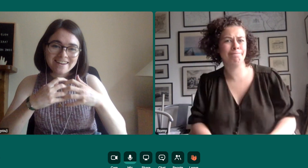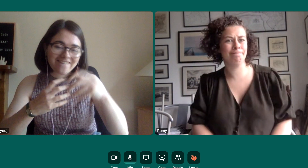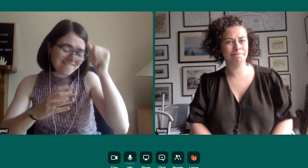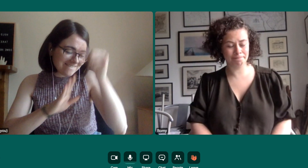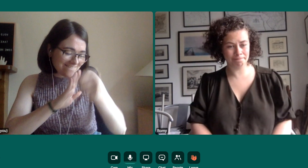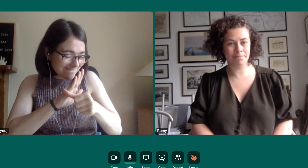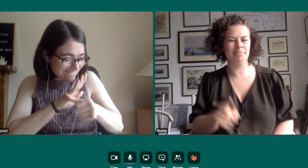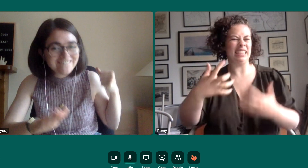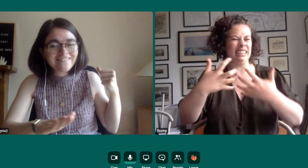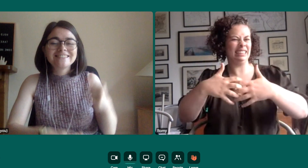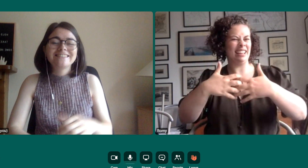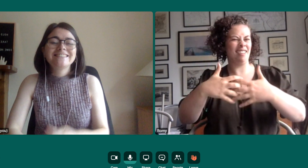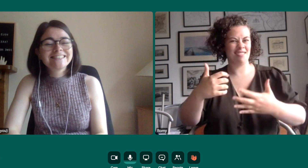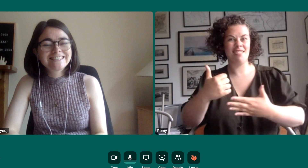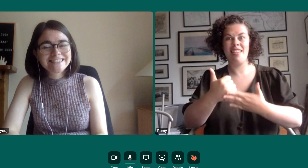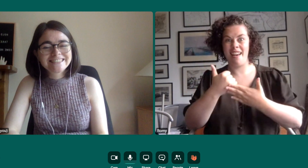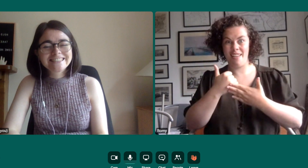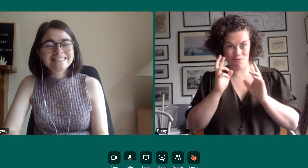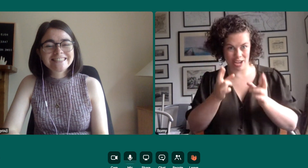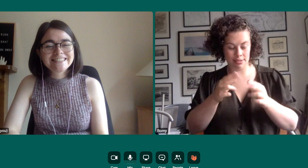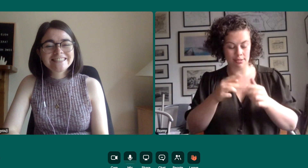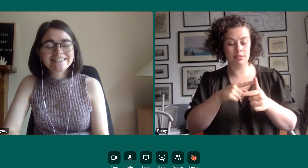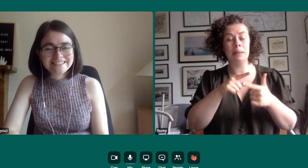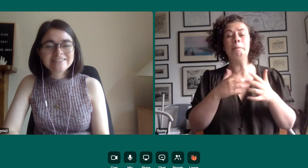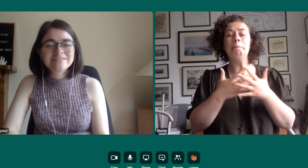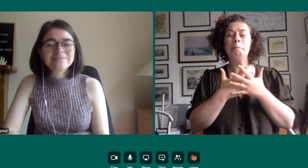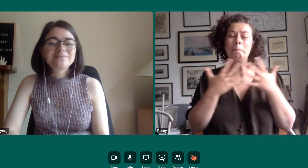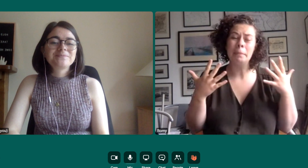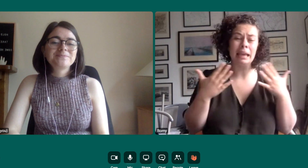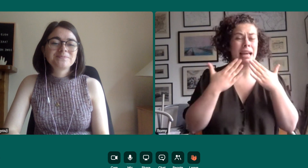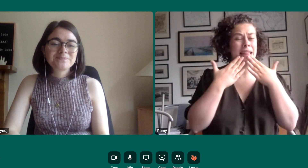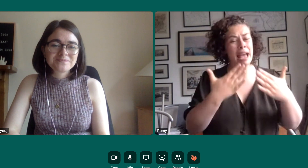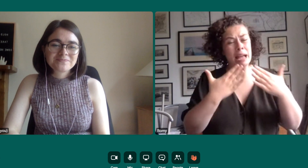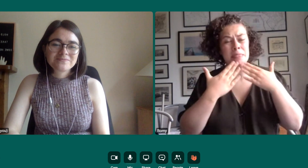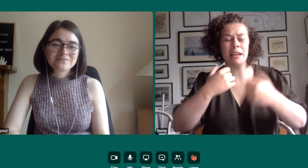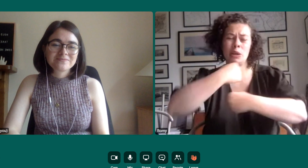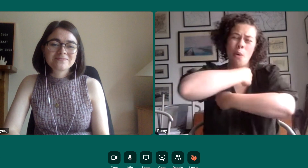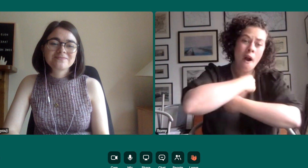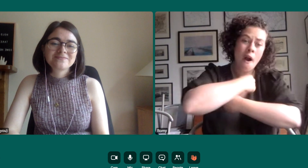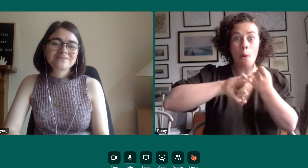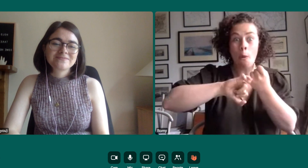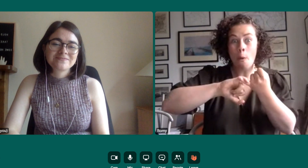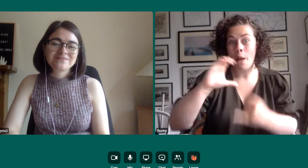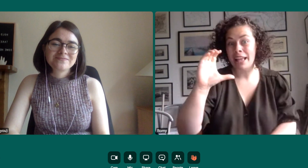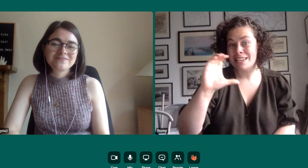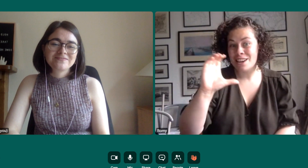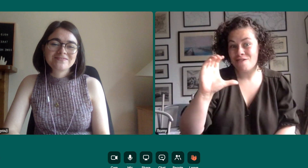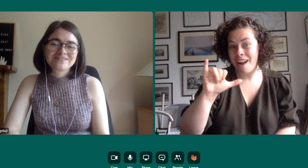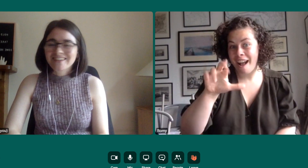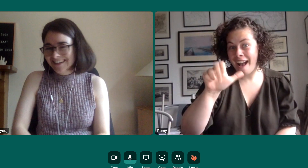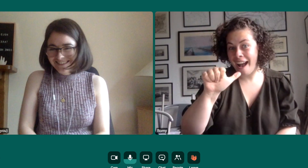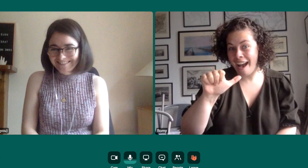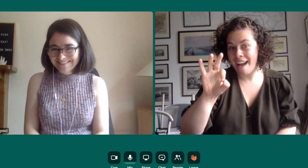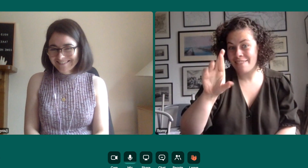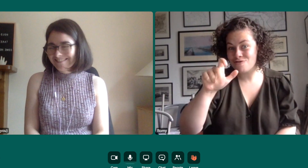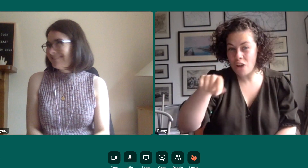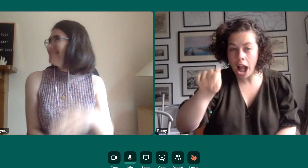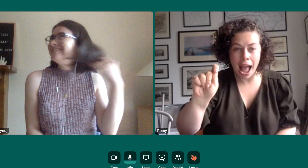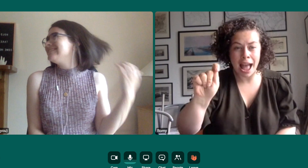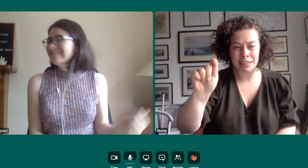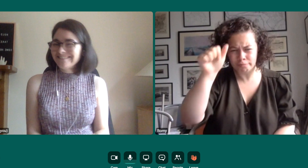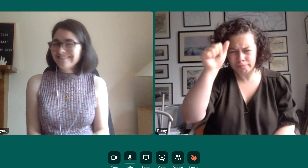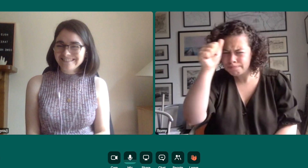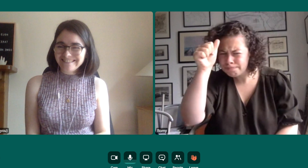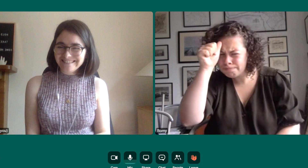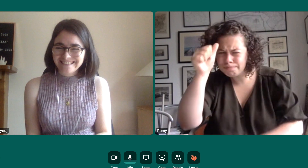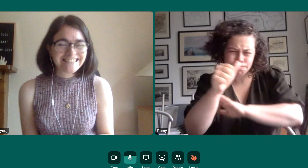of appreciation, hugs and cuddles to Ciara Grant, the amazing social media guru, fashion guru,